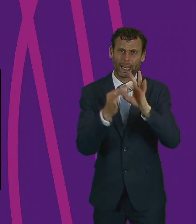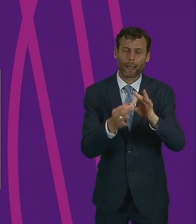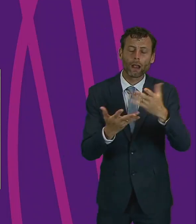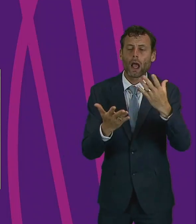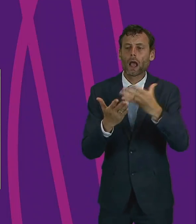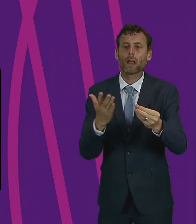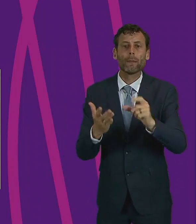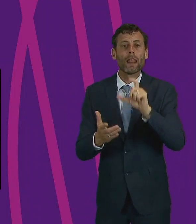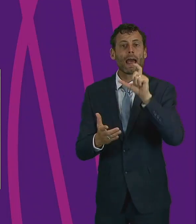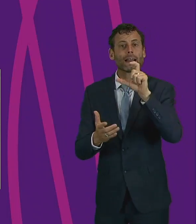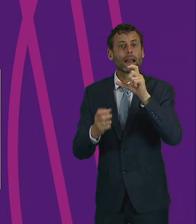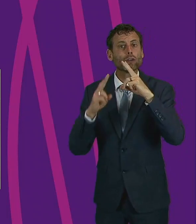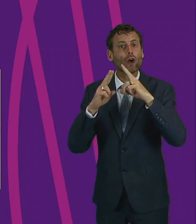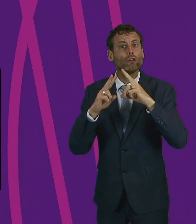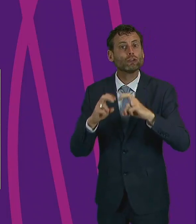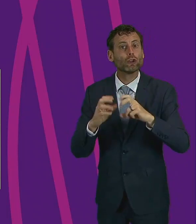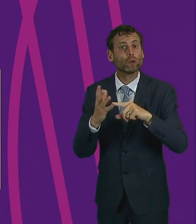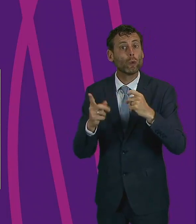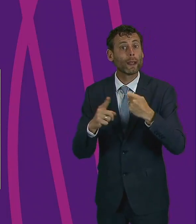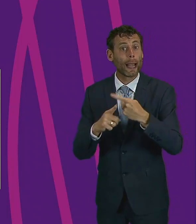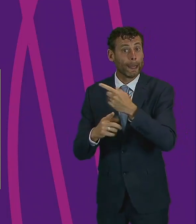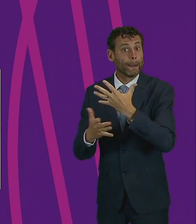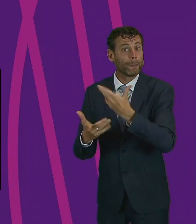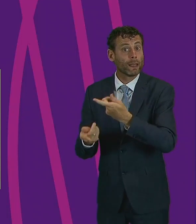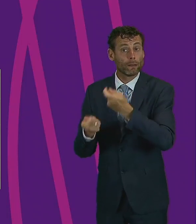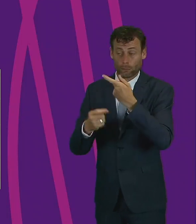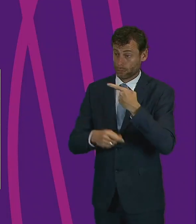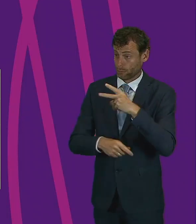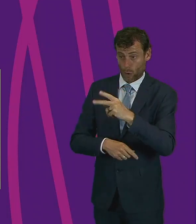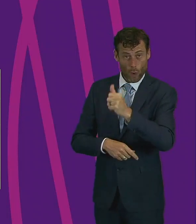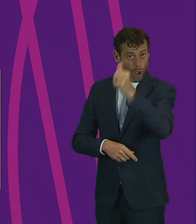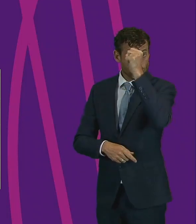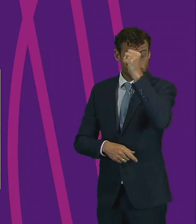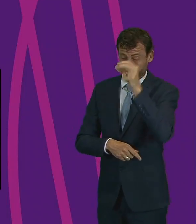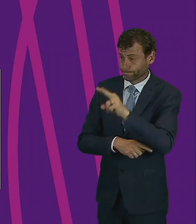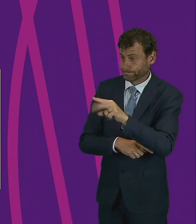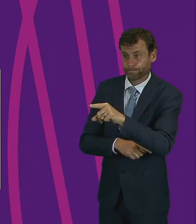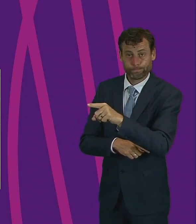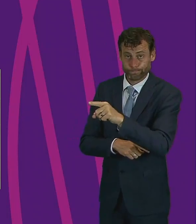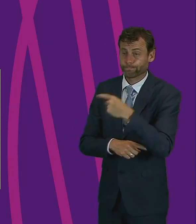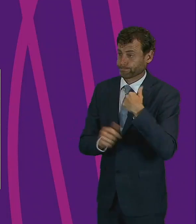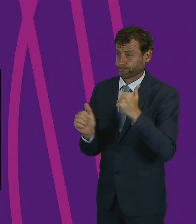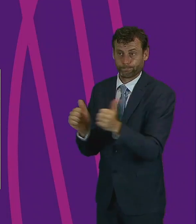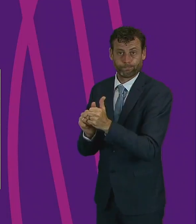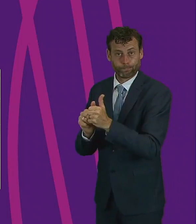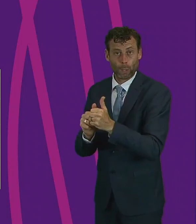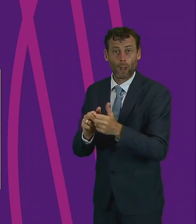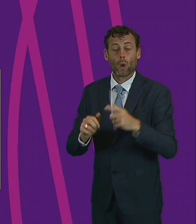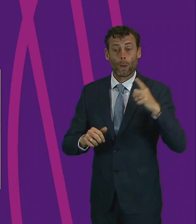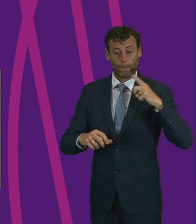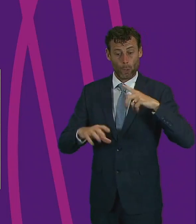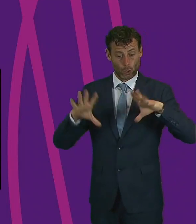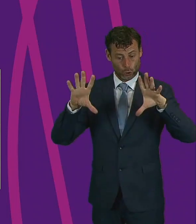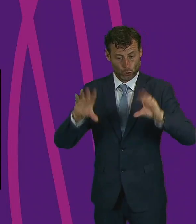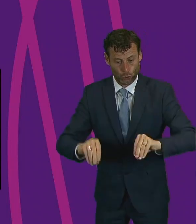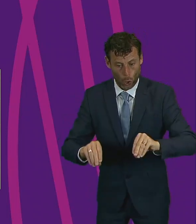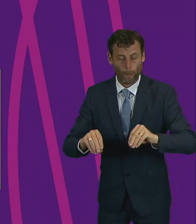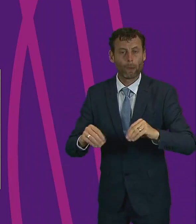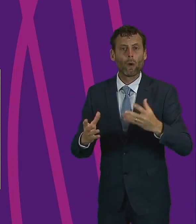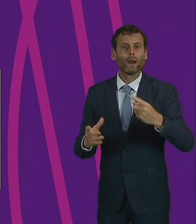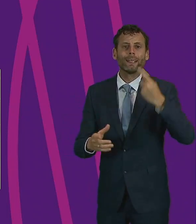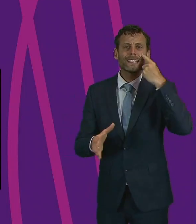UK and others have highlighted for us, that we have highlighted in looking at the significant reduction in attendance at